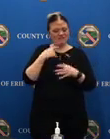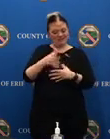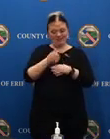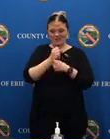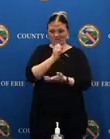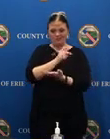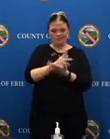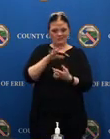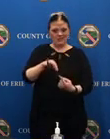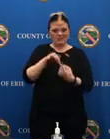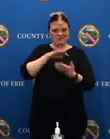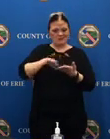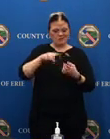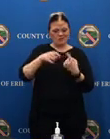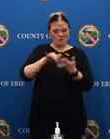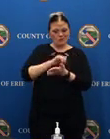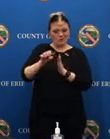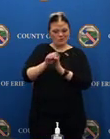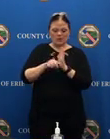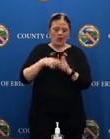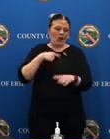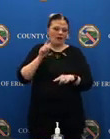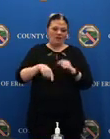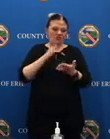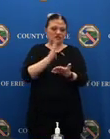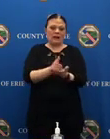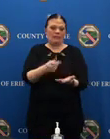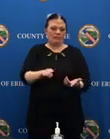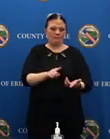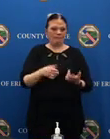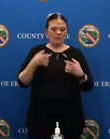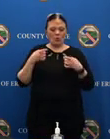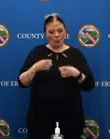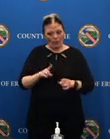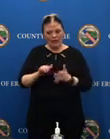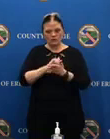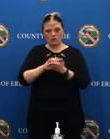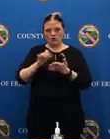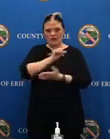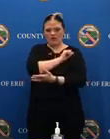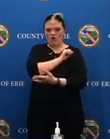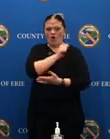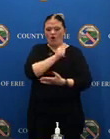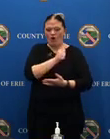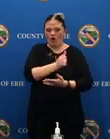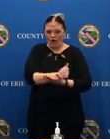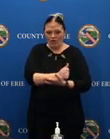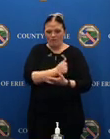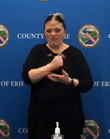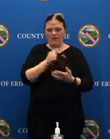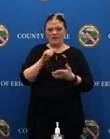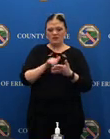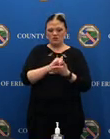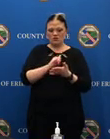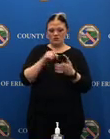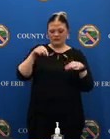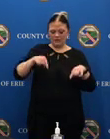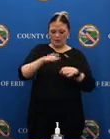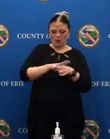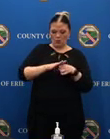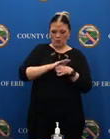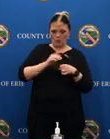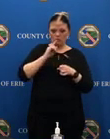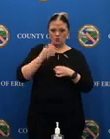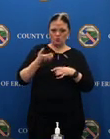New York State, I can't stop it. And while New York has authorized local government to enforce the